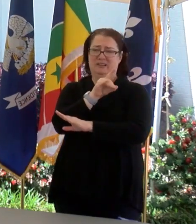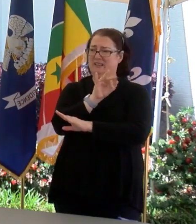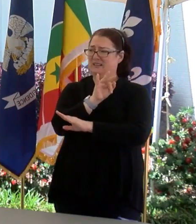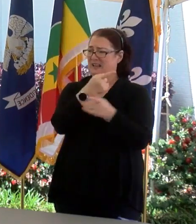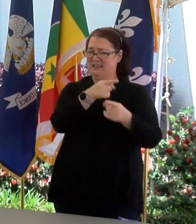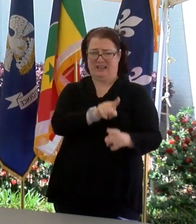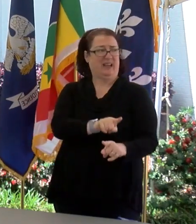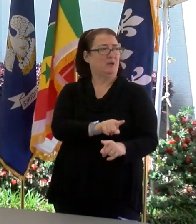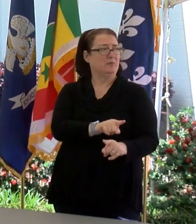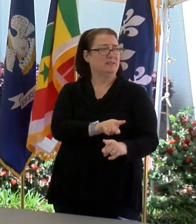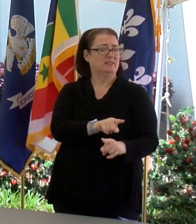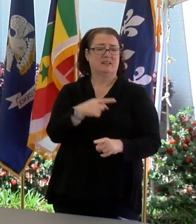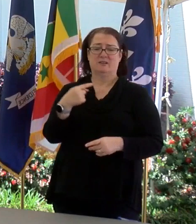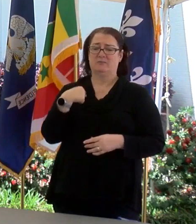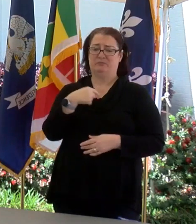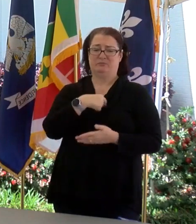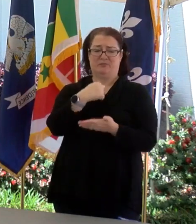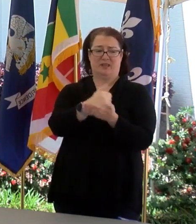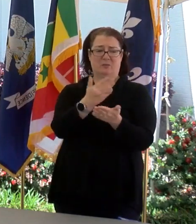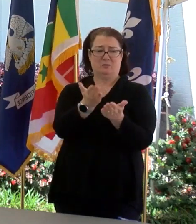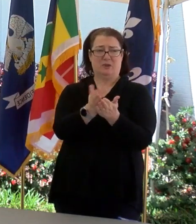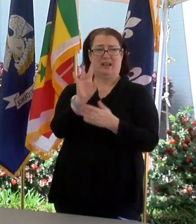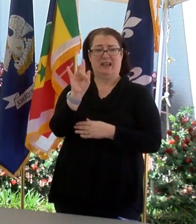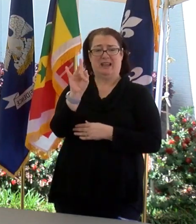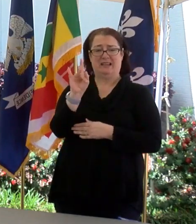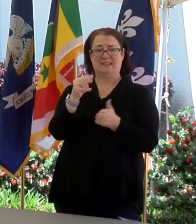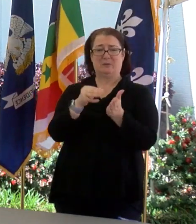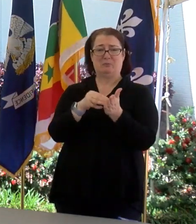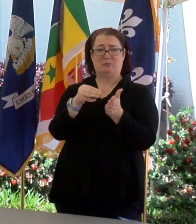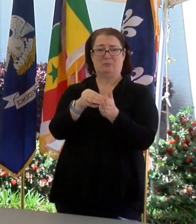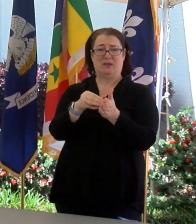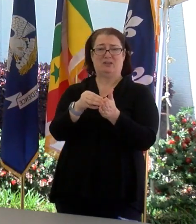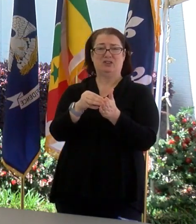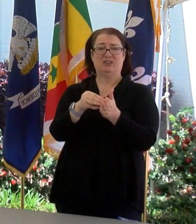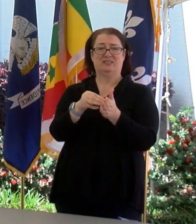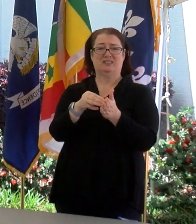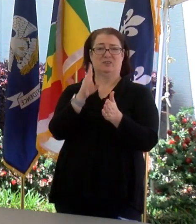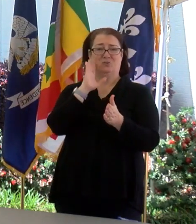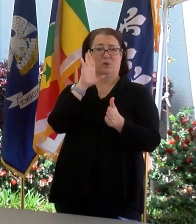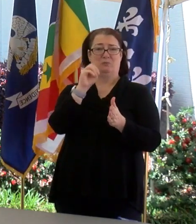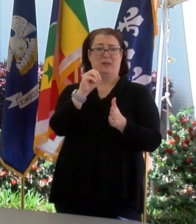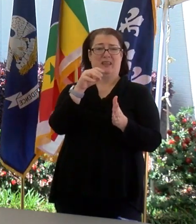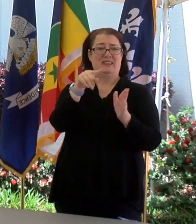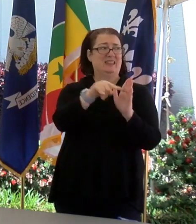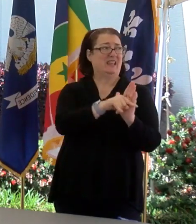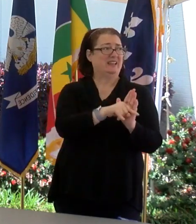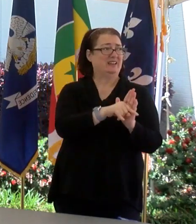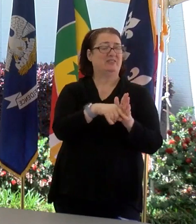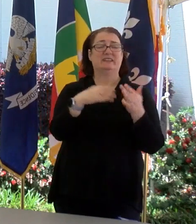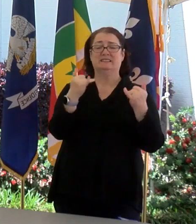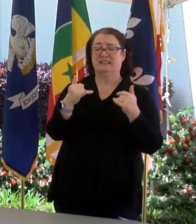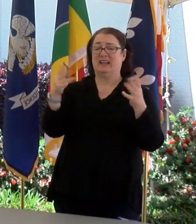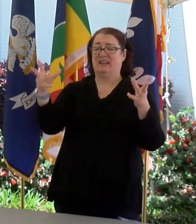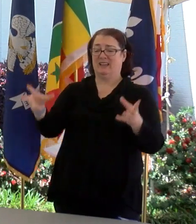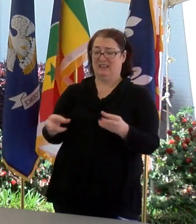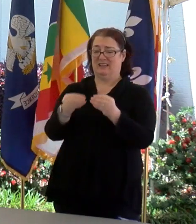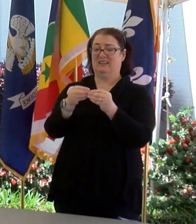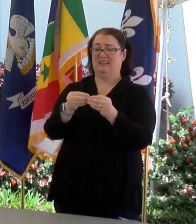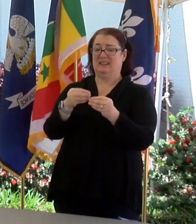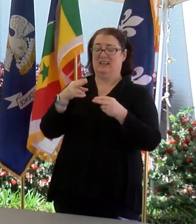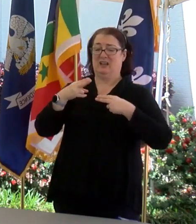we were, we were balanced, or excuse me, we were budgeted at an $18 million deficit. That's scary in and of itself. If, would you take the public health emergency and the